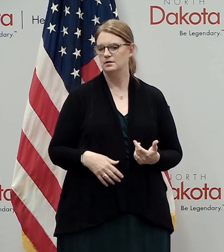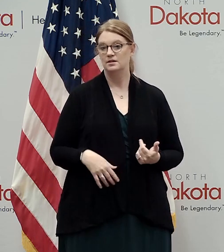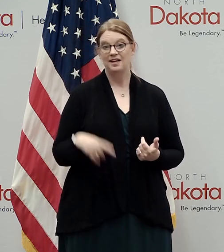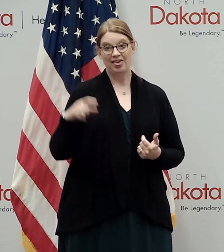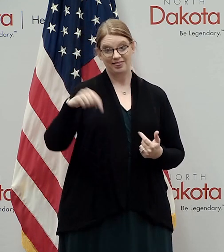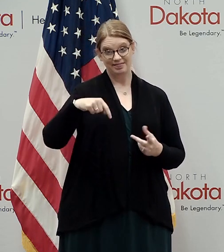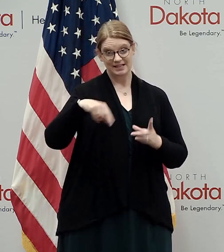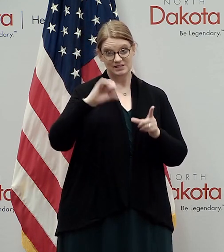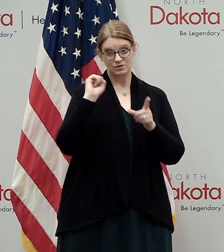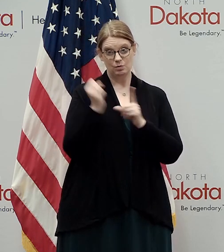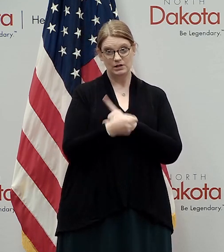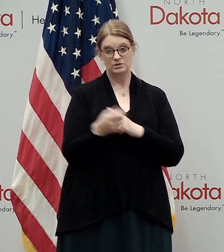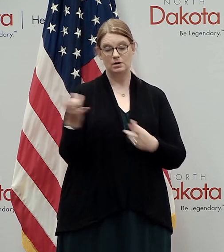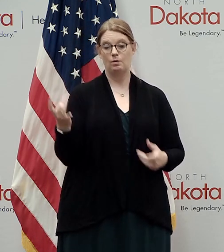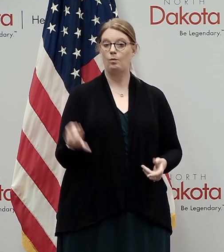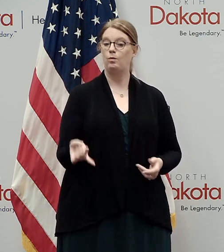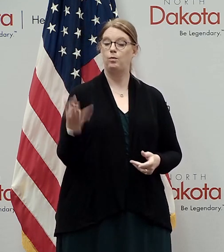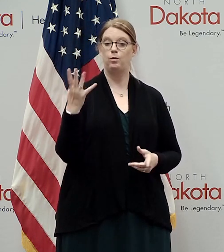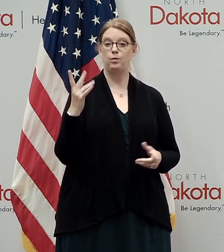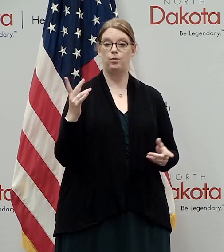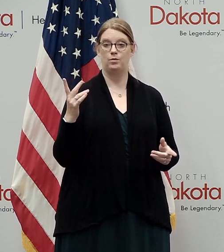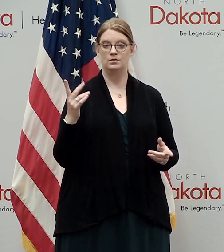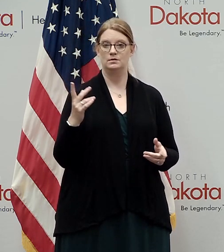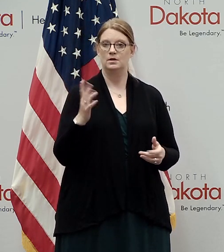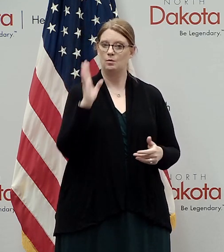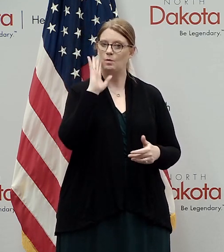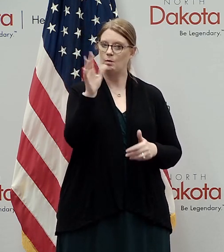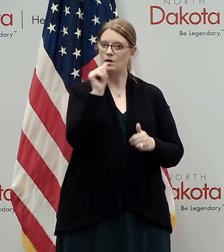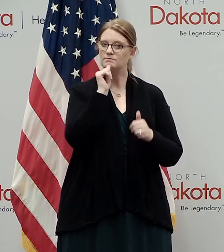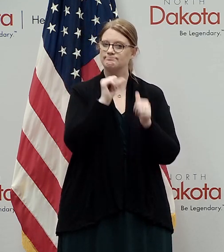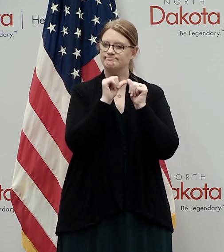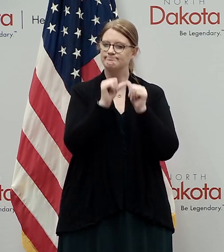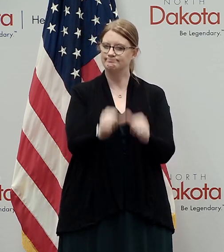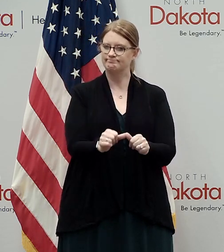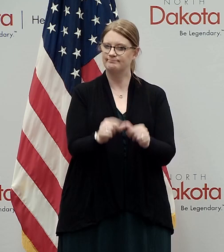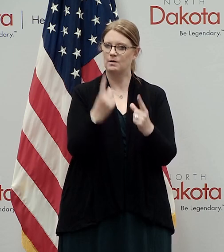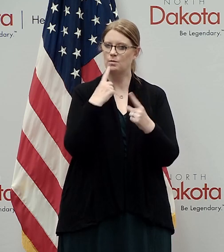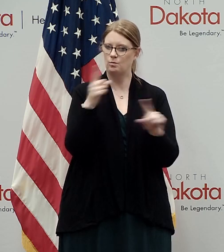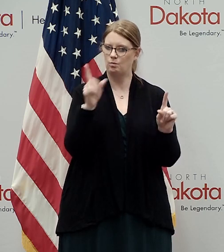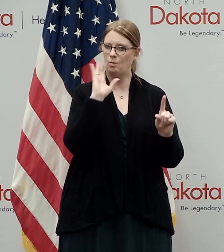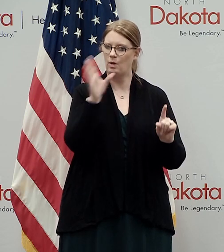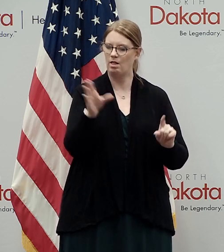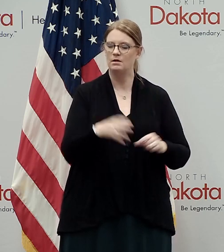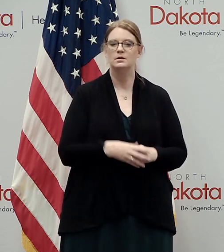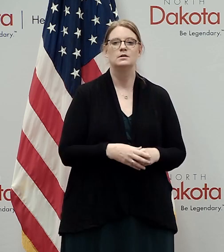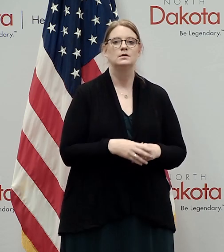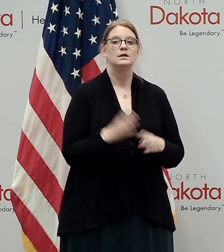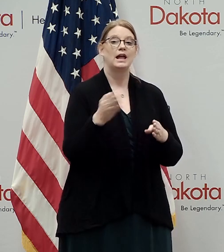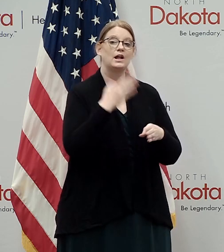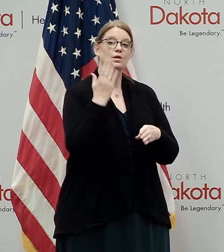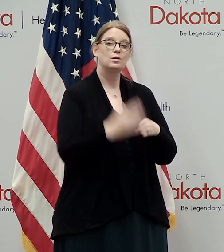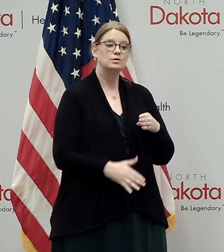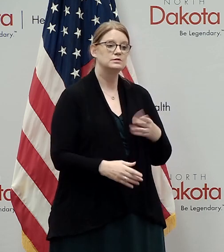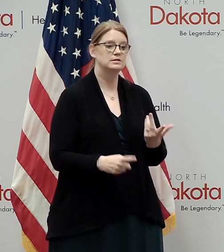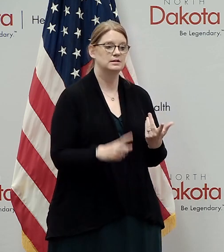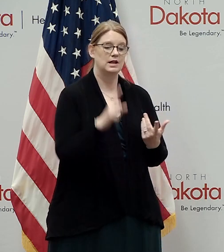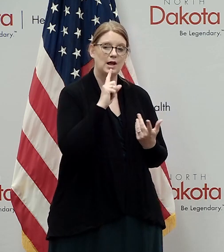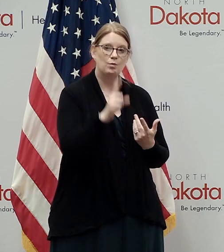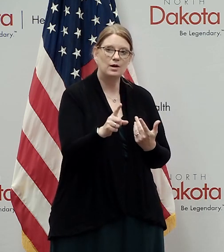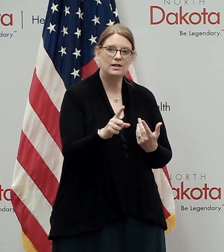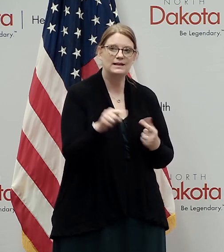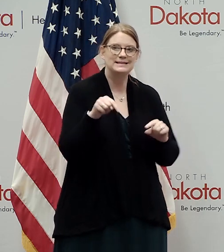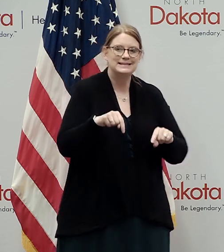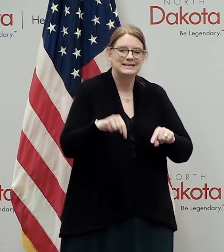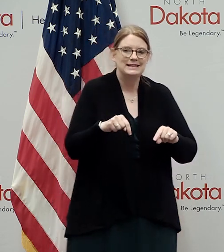unprecedented times, but we will make it through this together. In closing, I truly want to bring it back to the